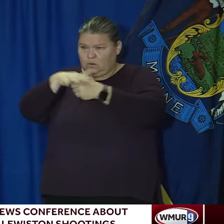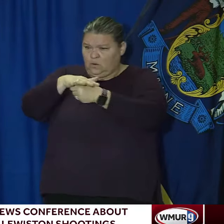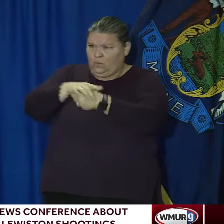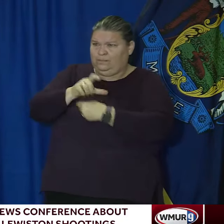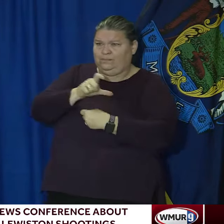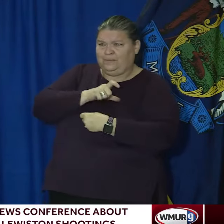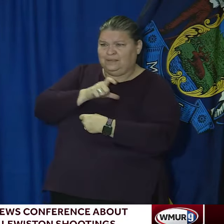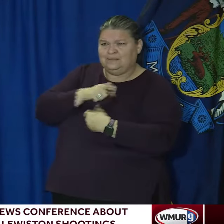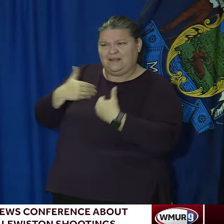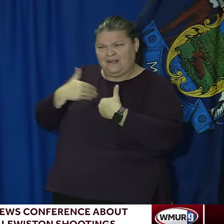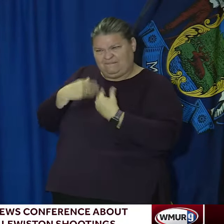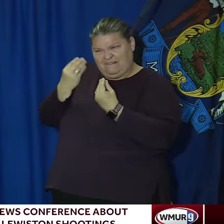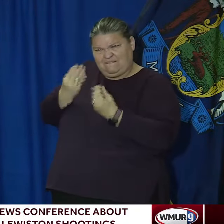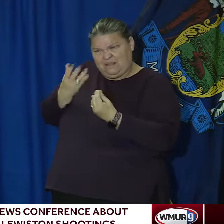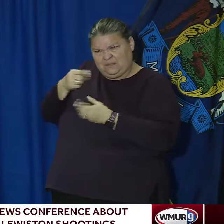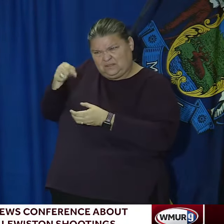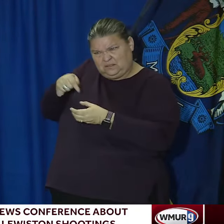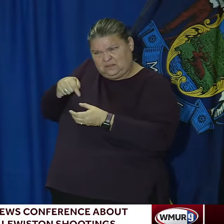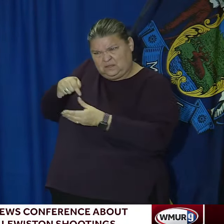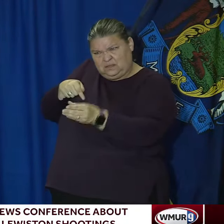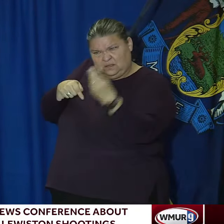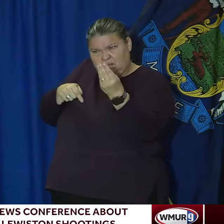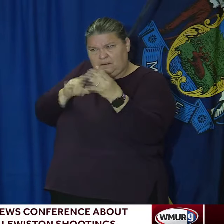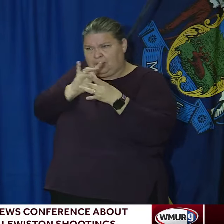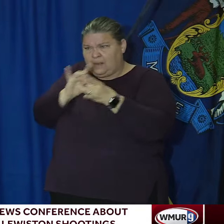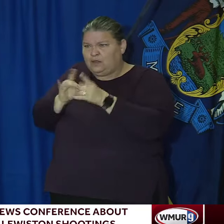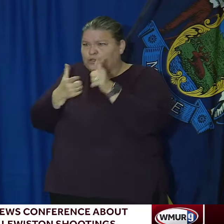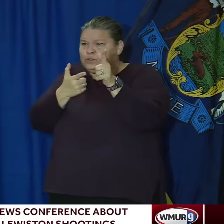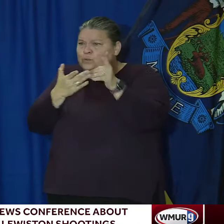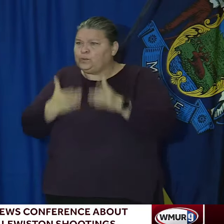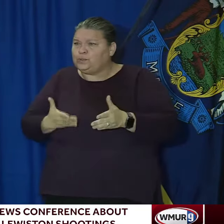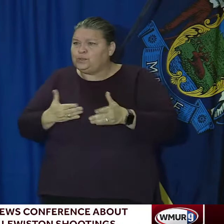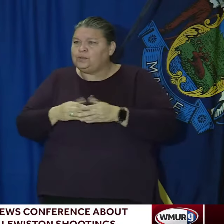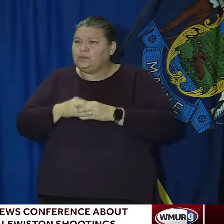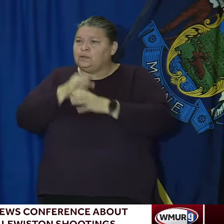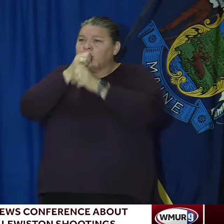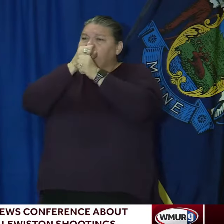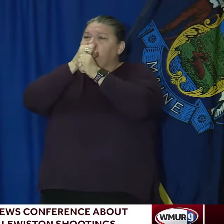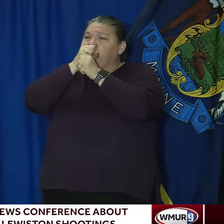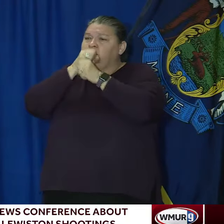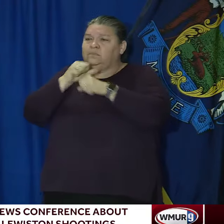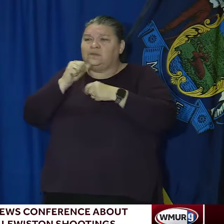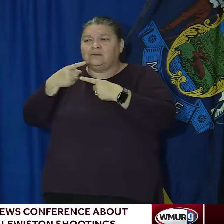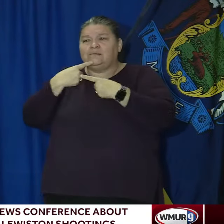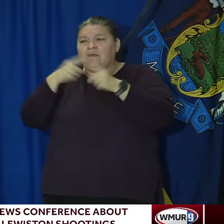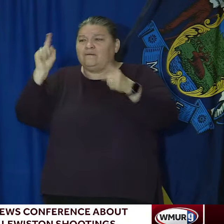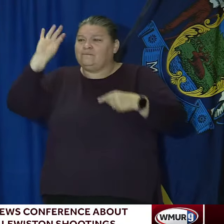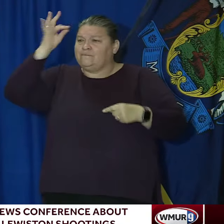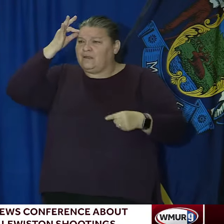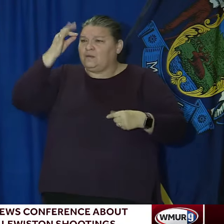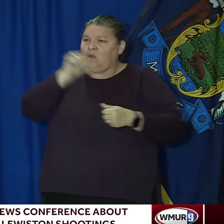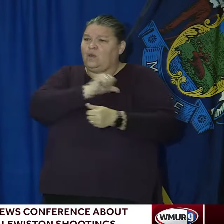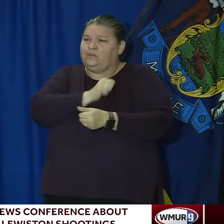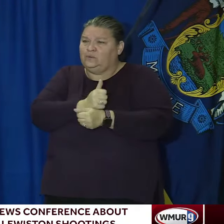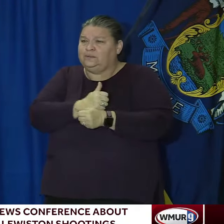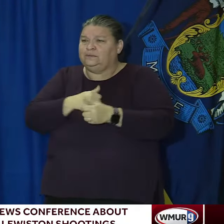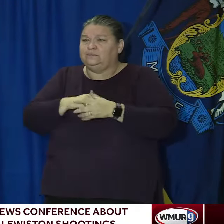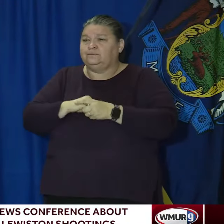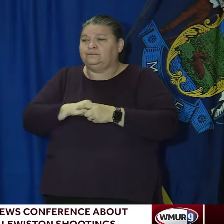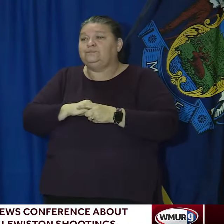had about the shooter that they did not share. They meaning. Governor, you really don't know what we're talking